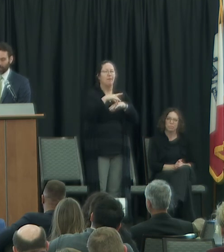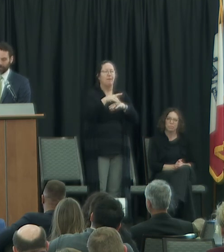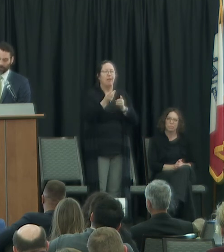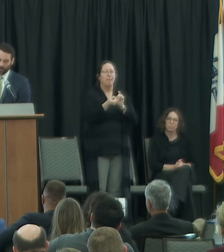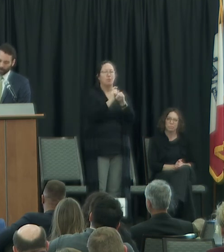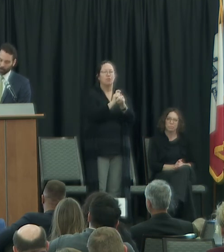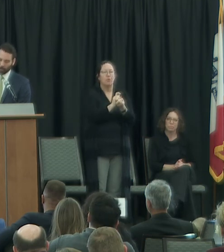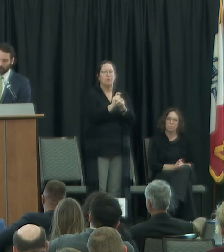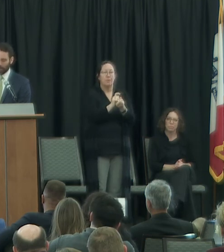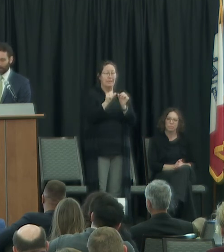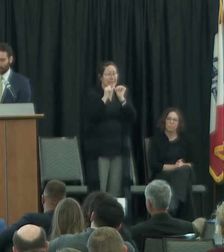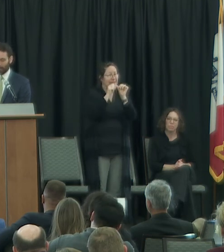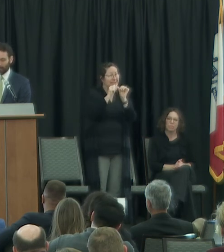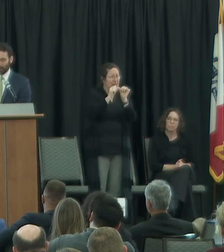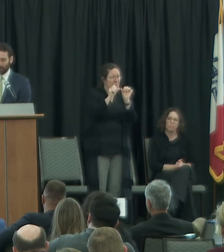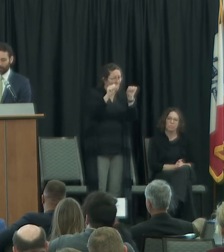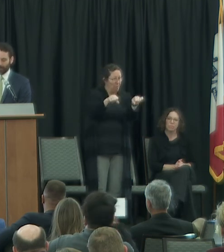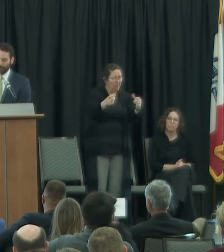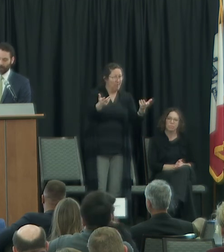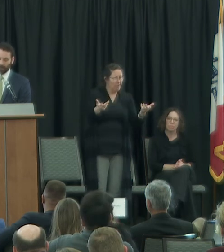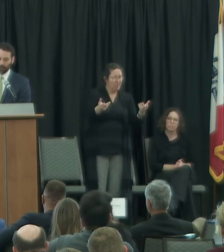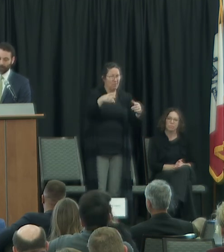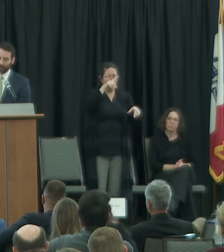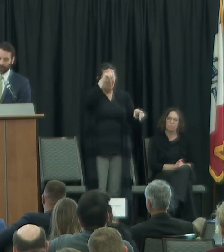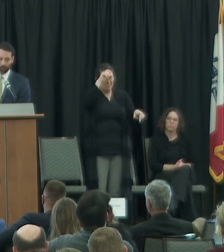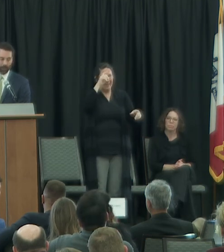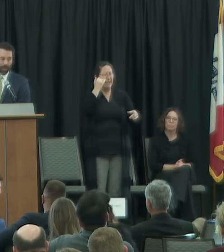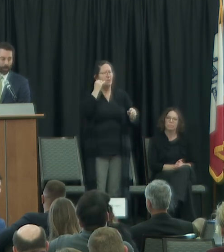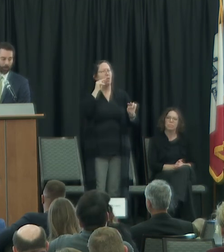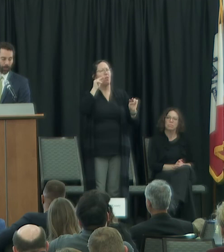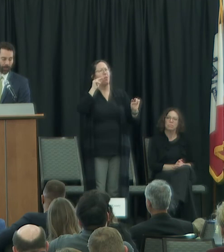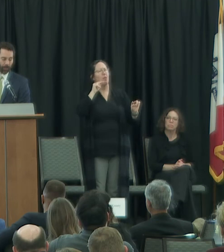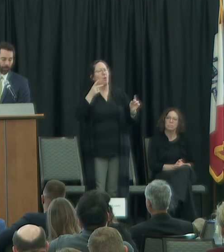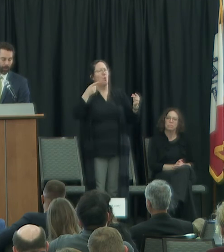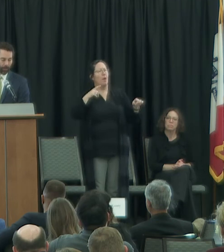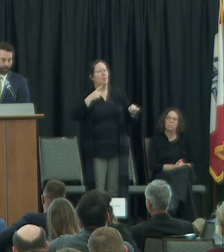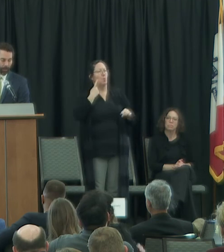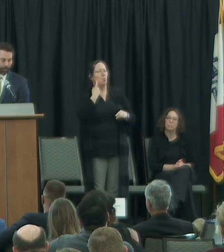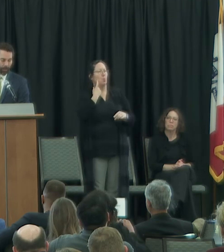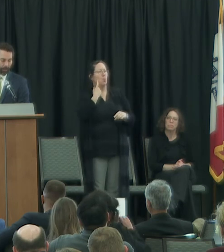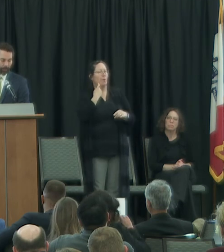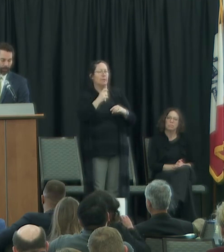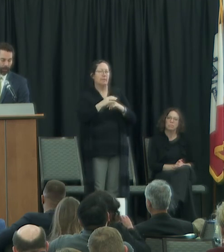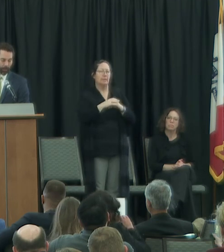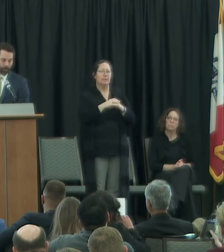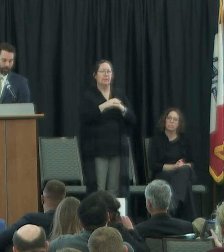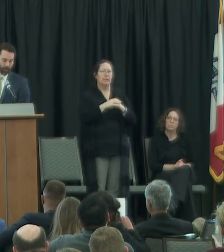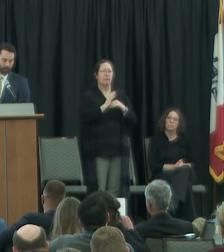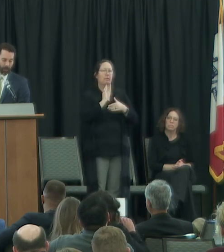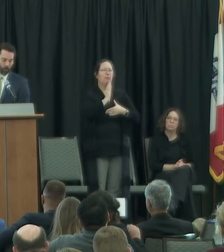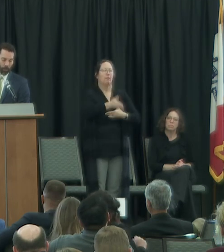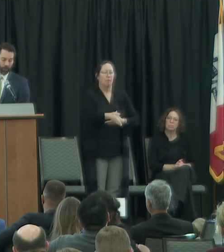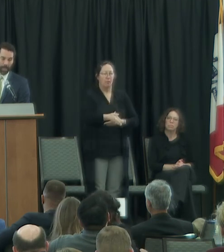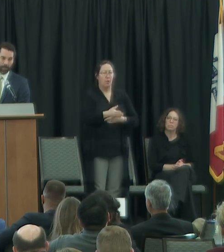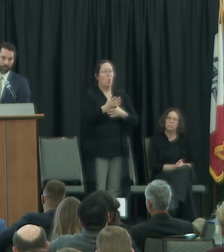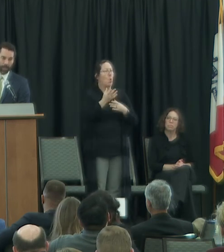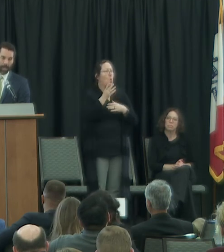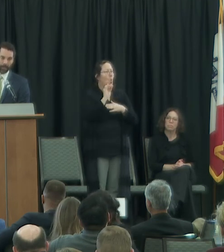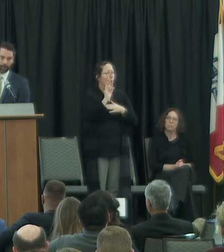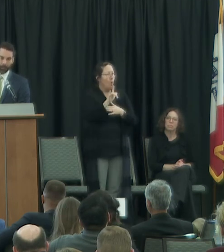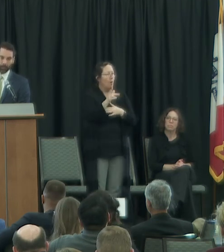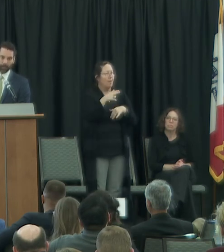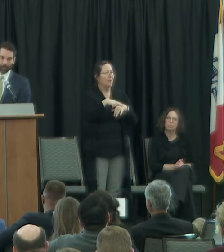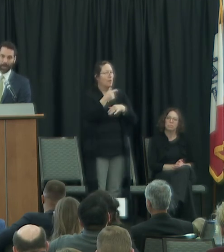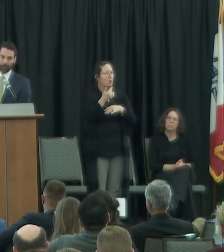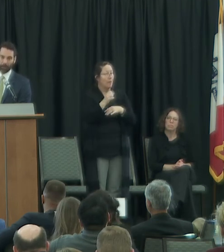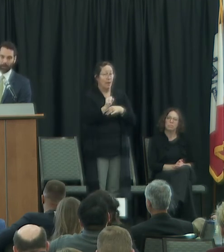Is it sustainable? If you just look at what has happened recently with disruptions in oil and natural gas,